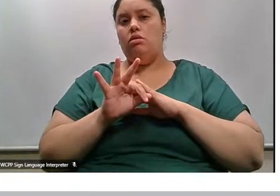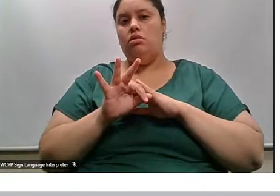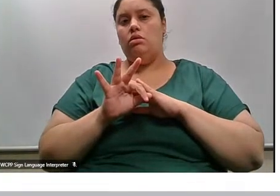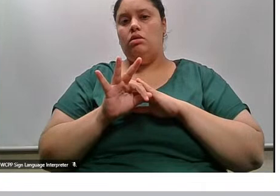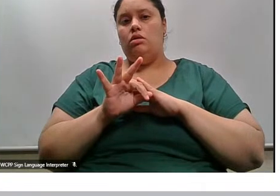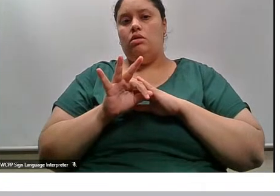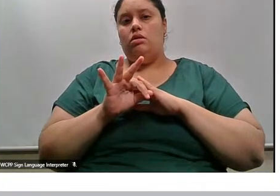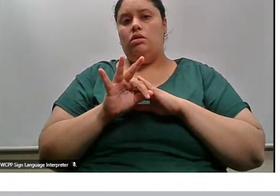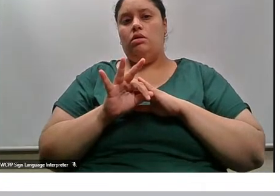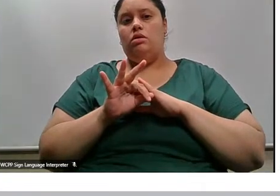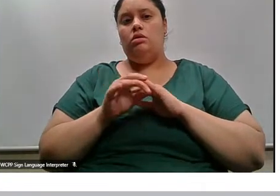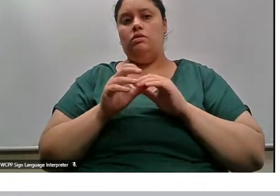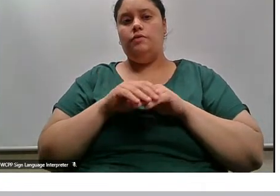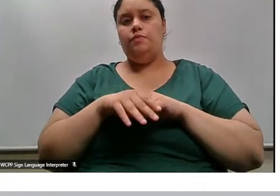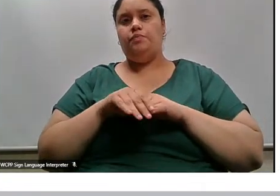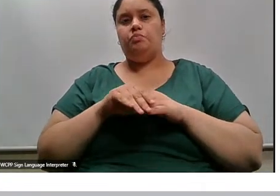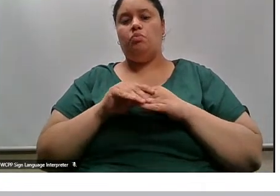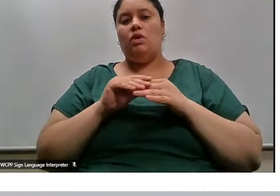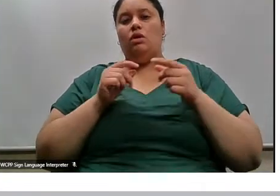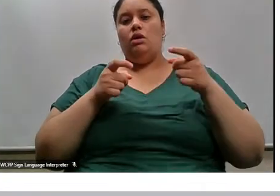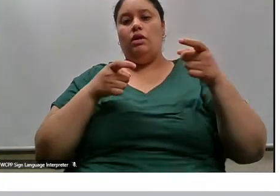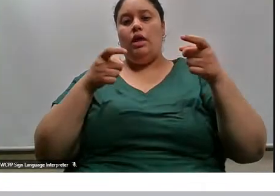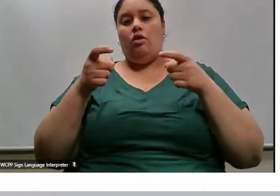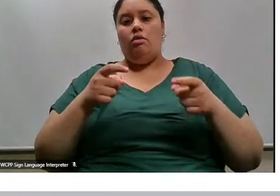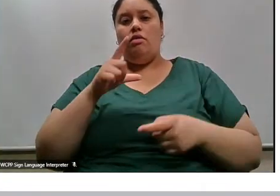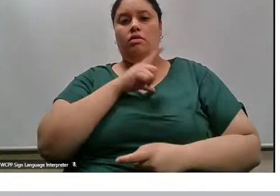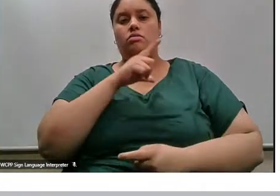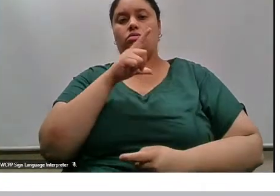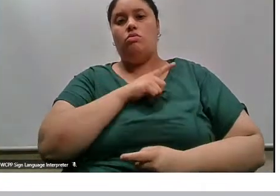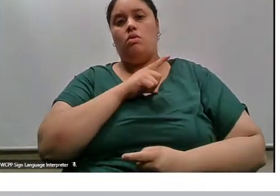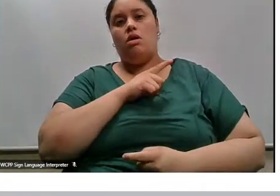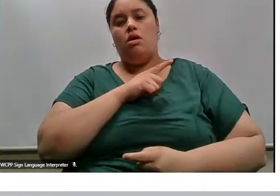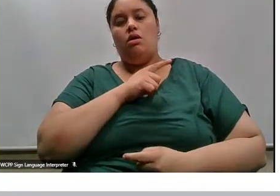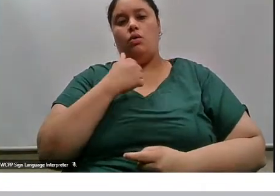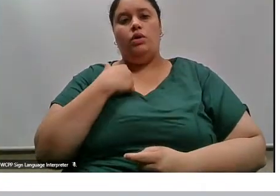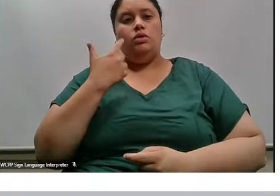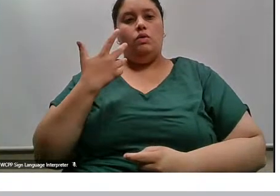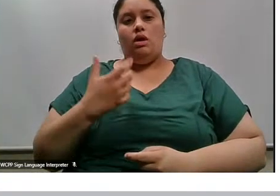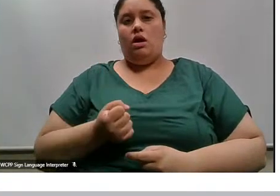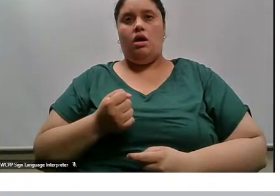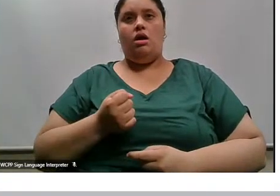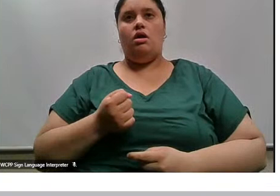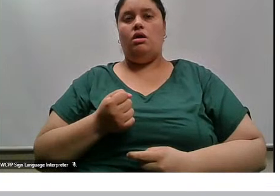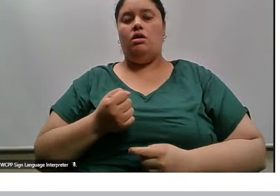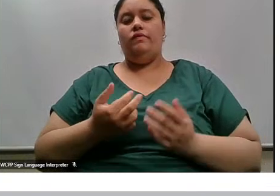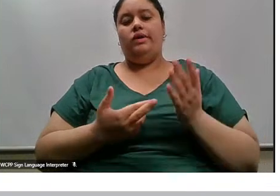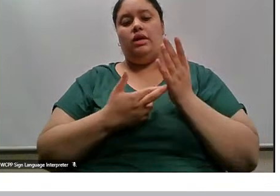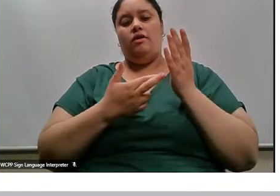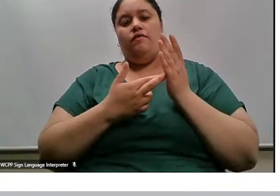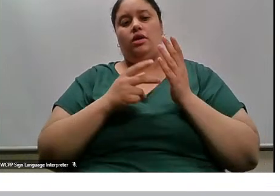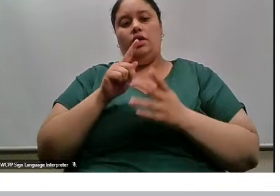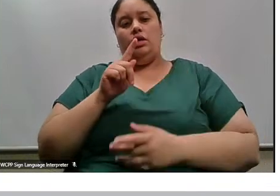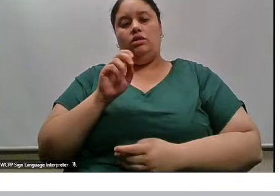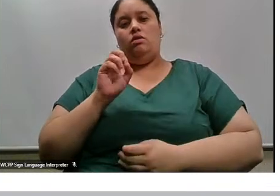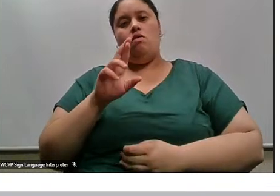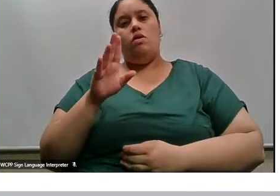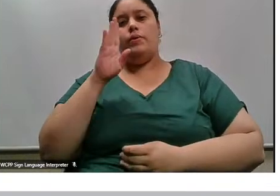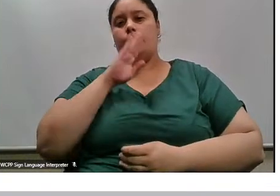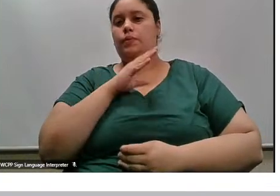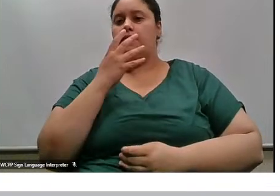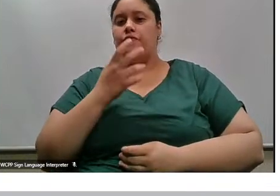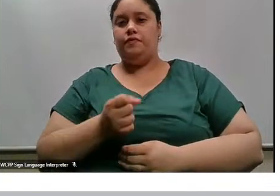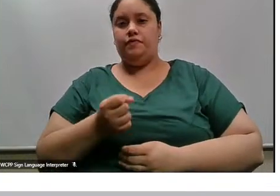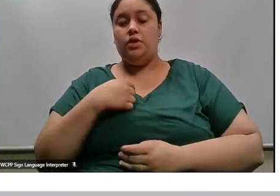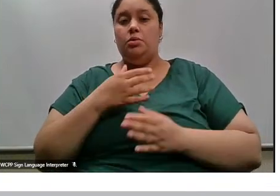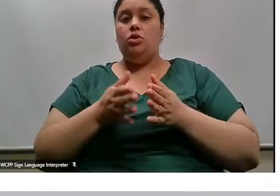the regulations, and therefore we don't have terms of reference in this regard. I would